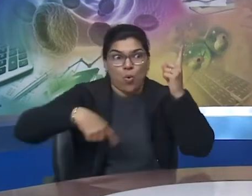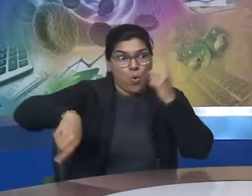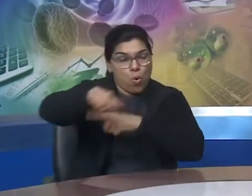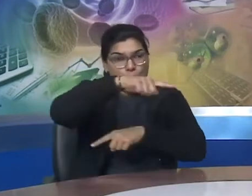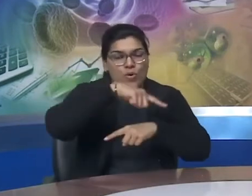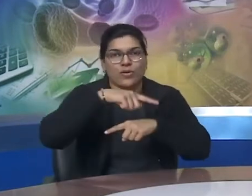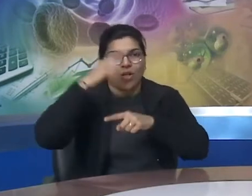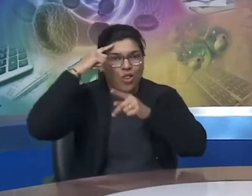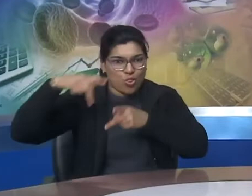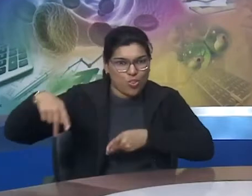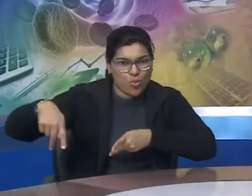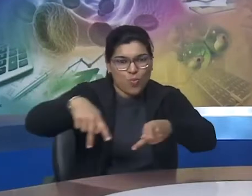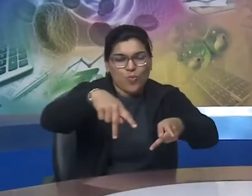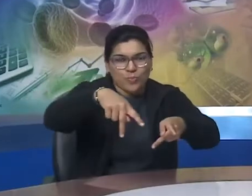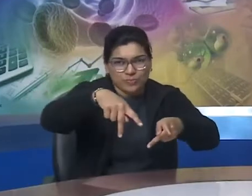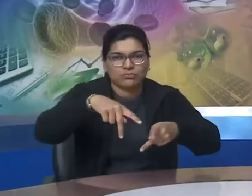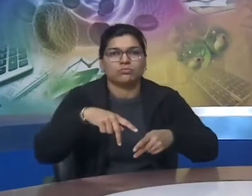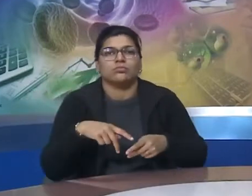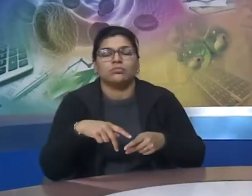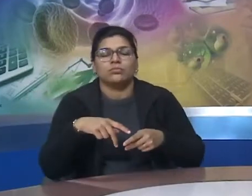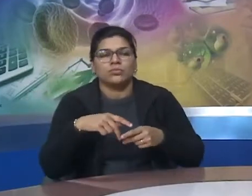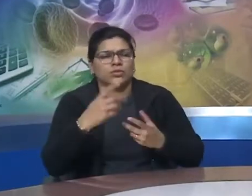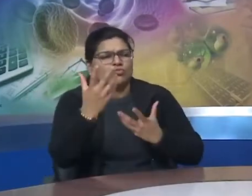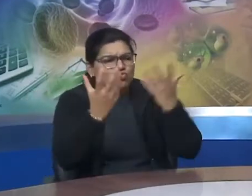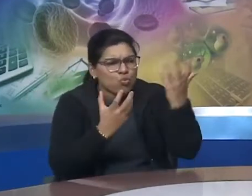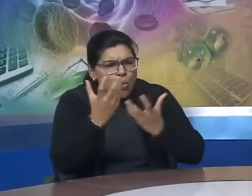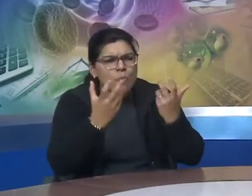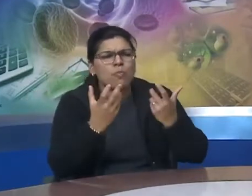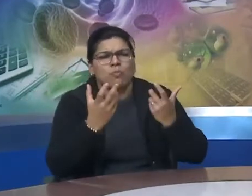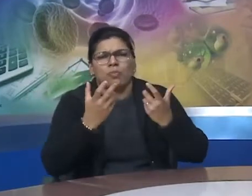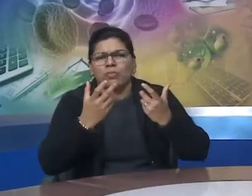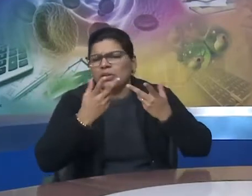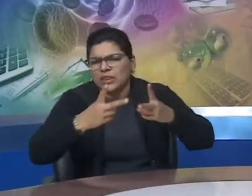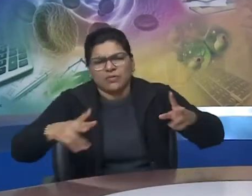the people on the street run